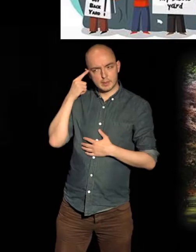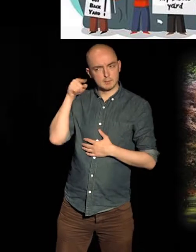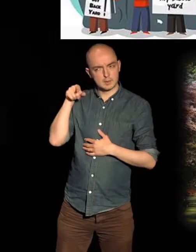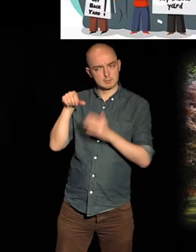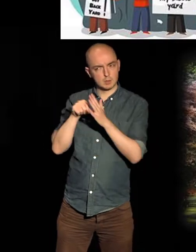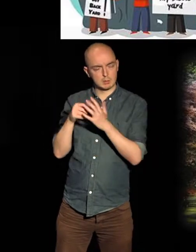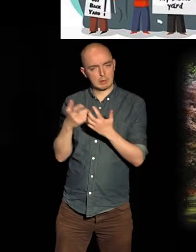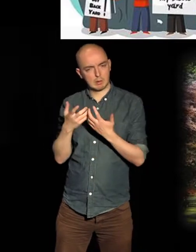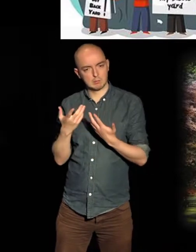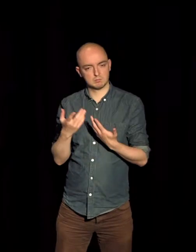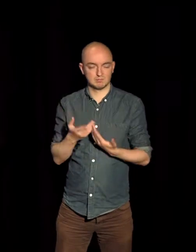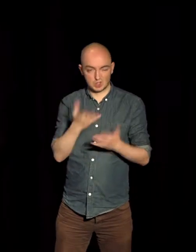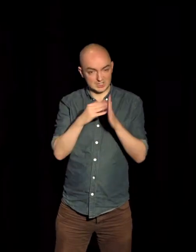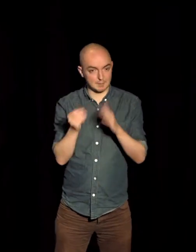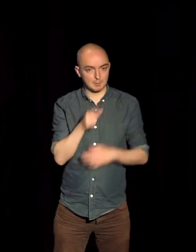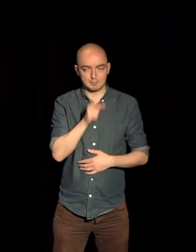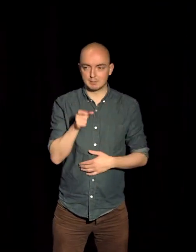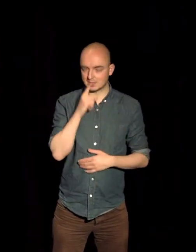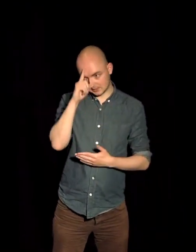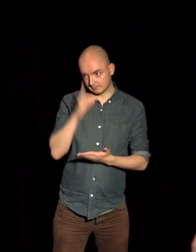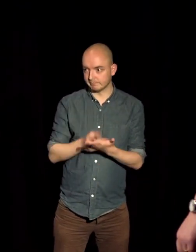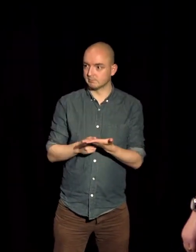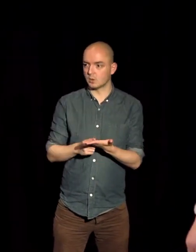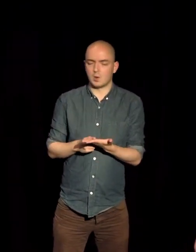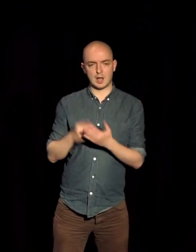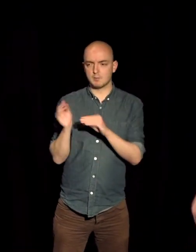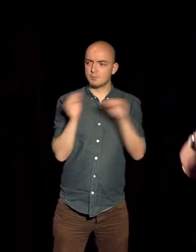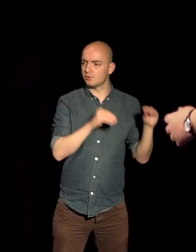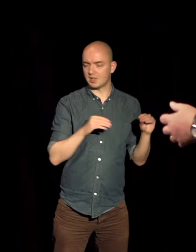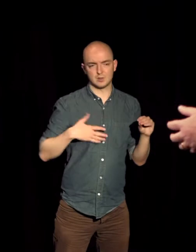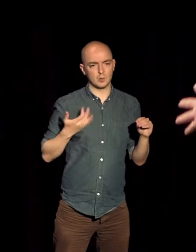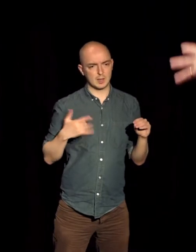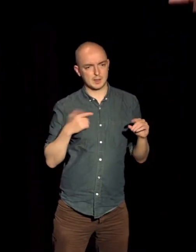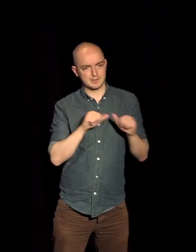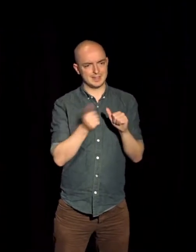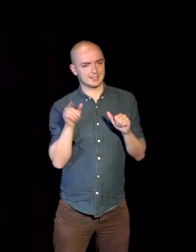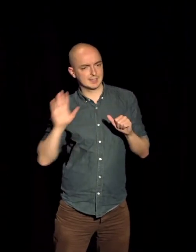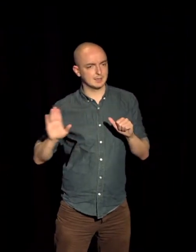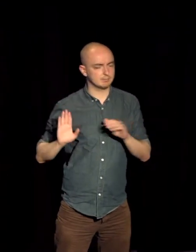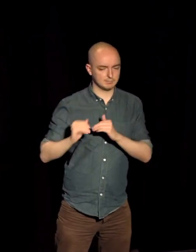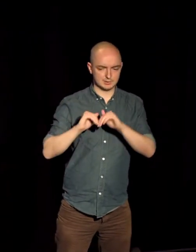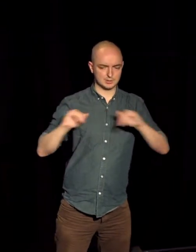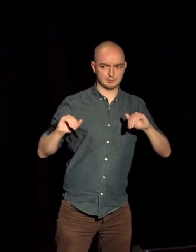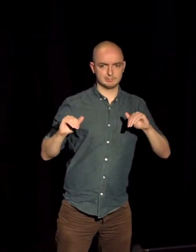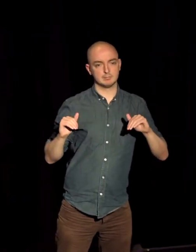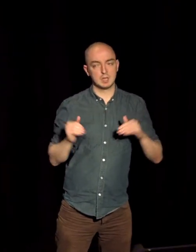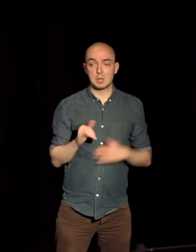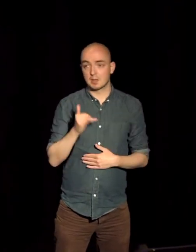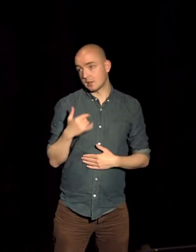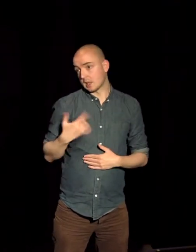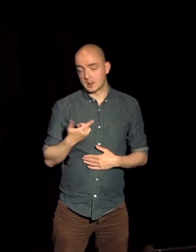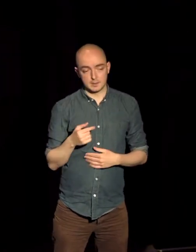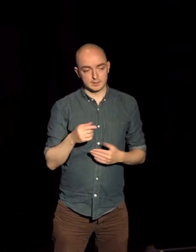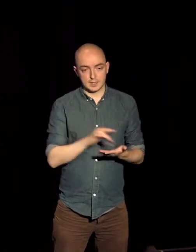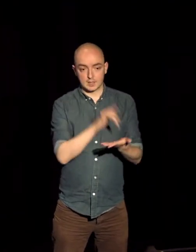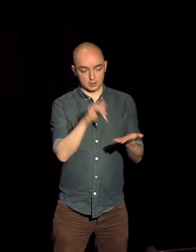to live next to that. Not in my backyard, okay? And if only I could live in a nice kind of cottage in the country, if only